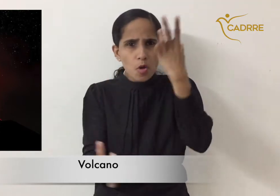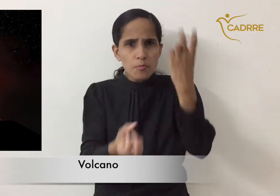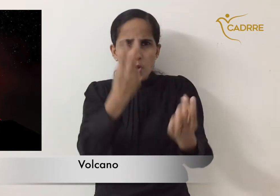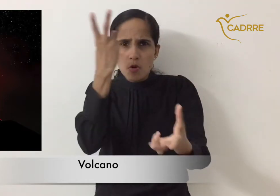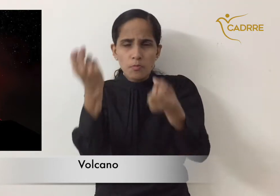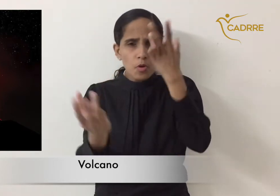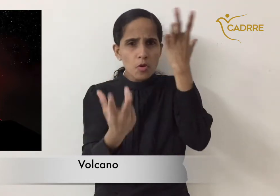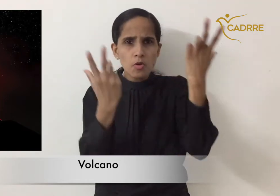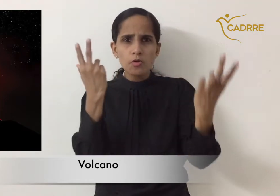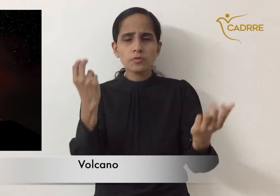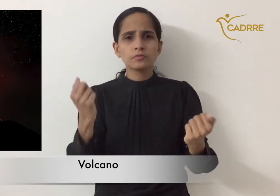Volcano.